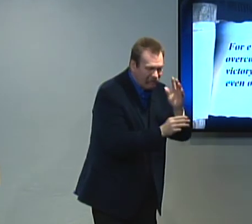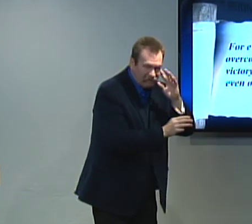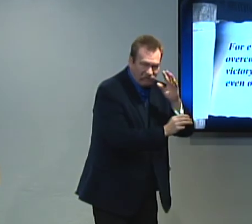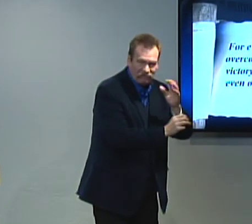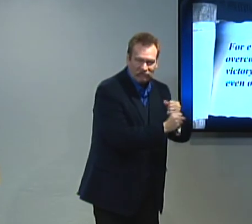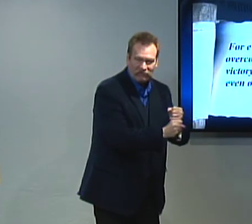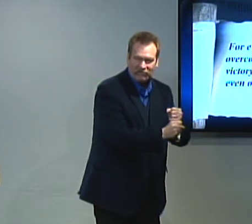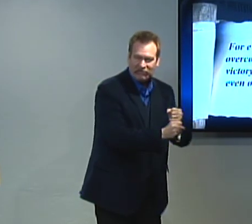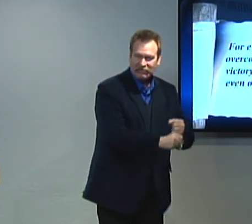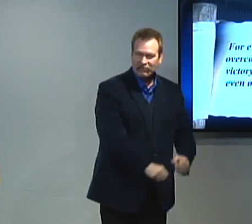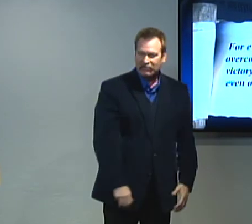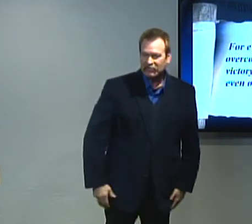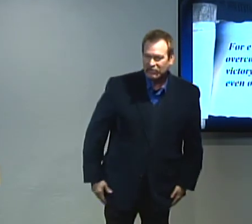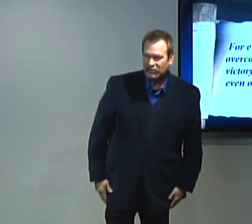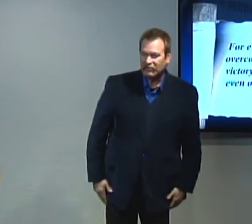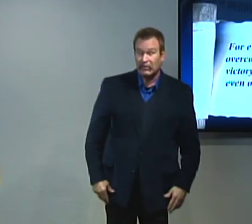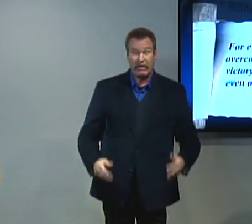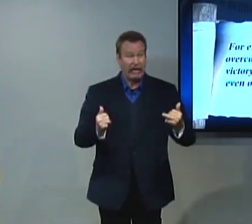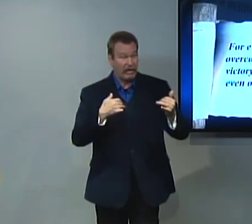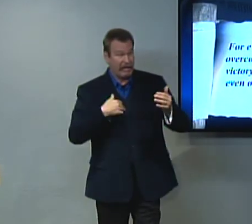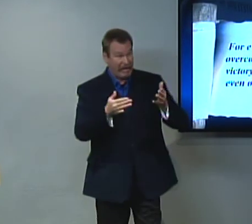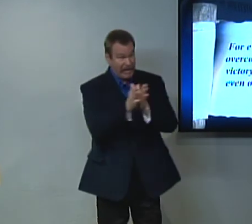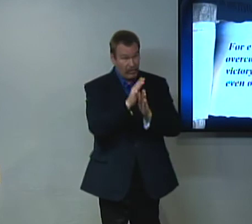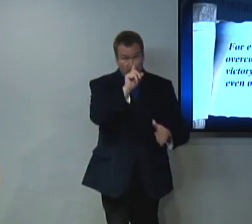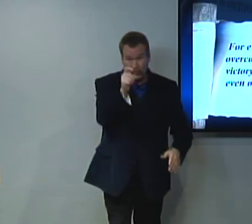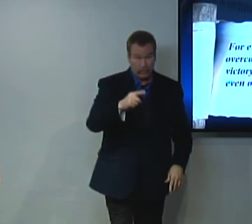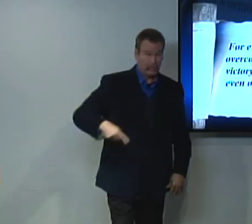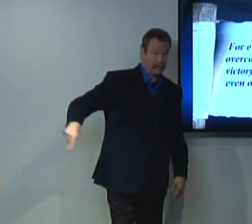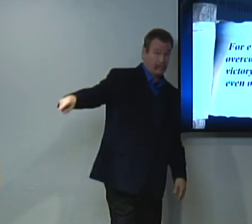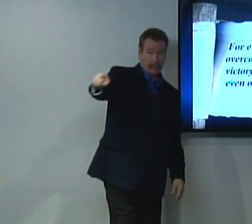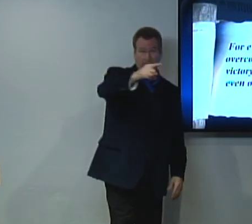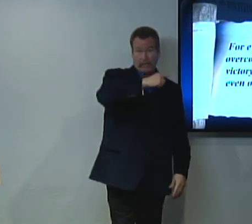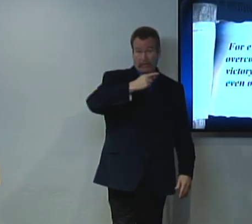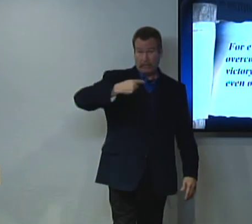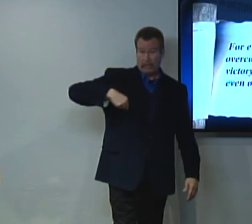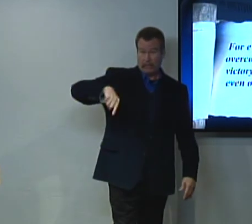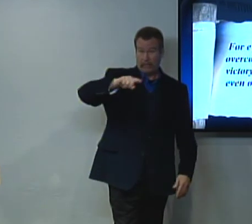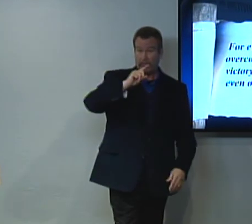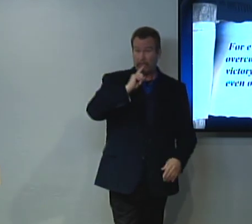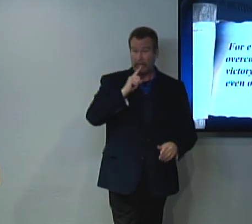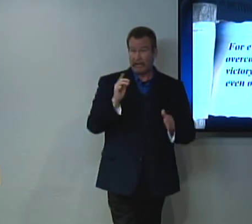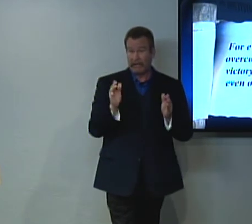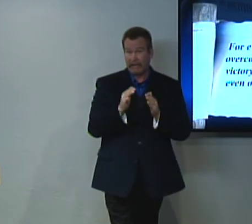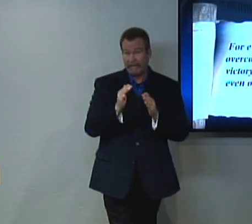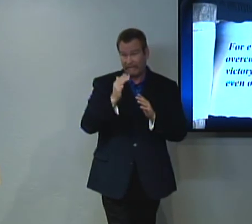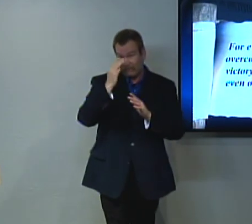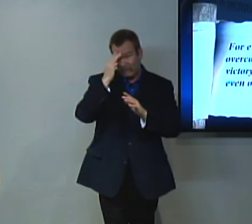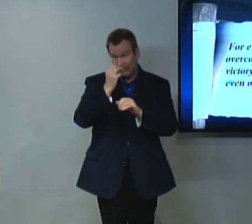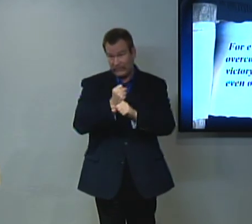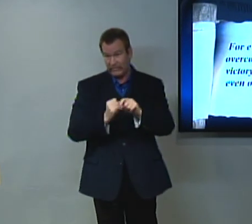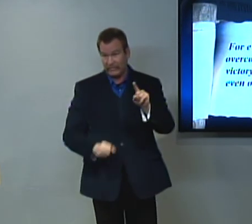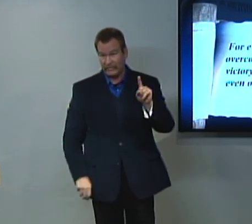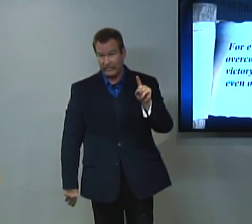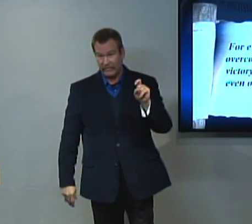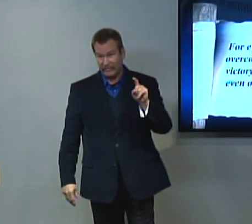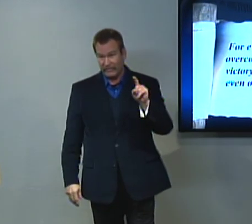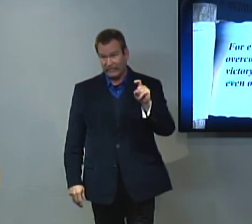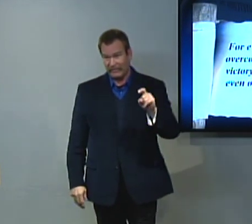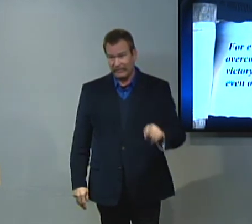Jesus used this, you of little faith. So now I want to ask a question to everyone here today. Are you like